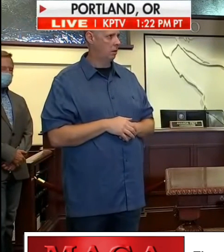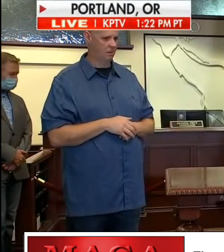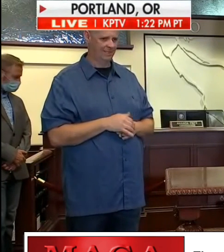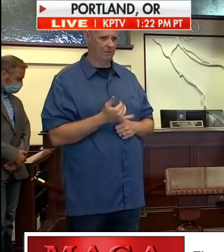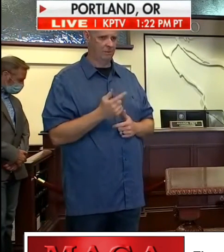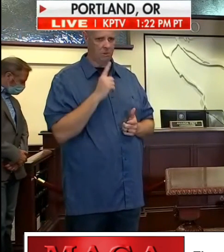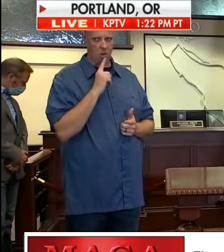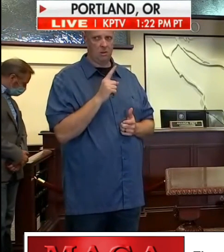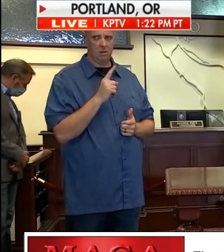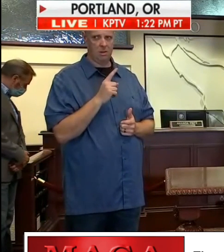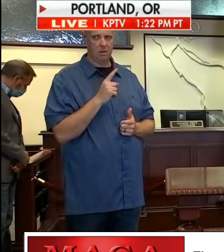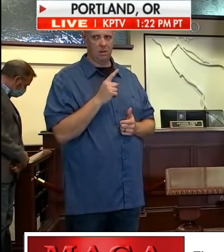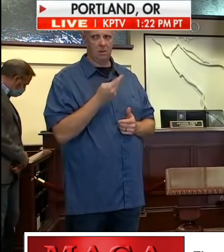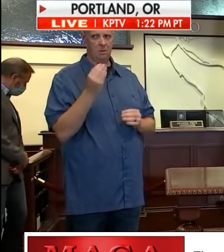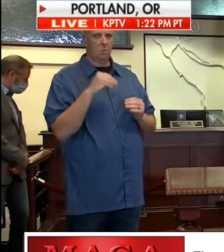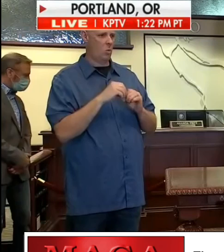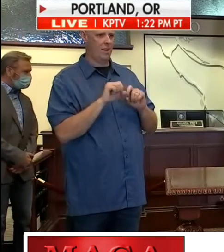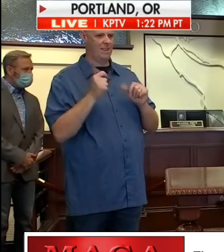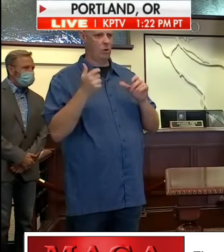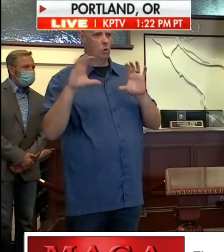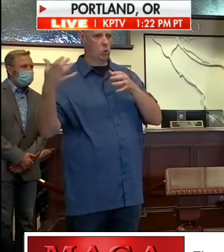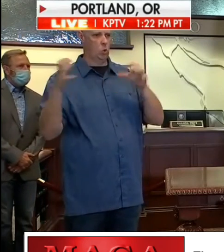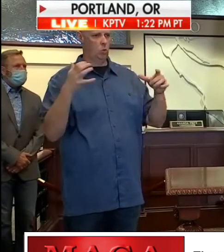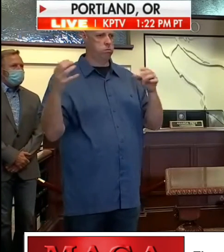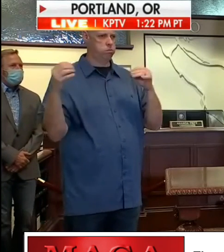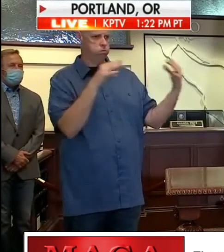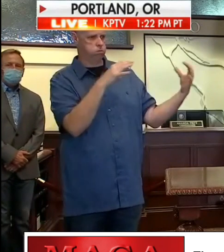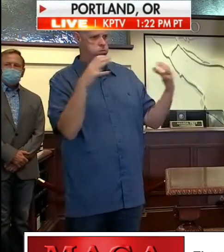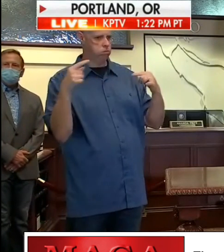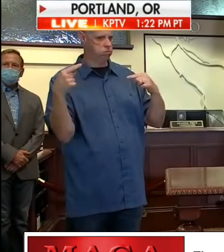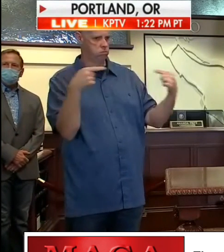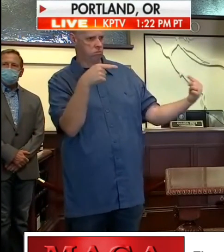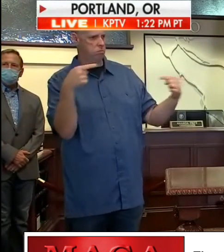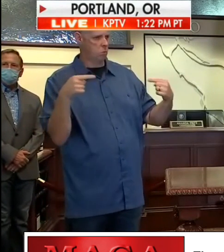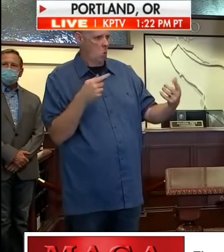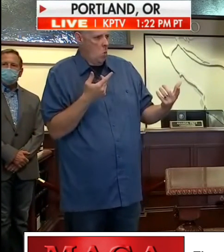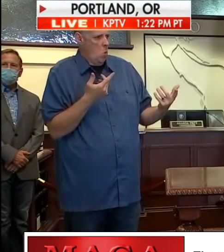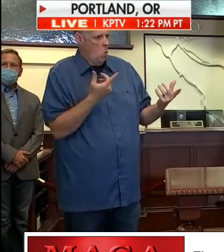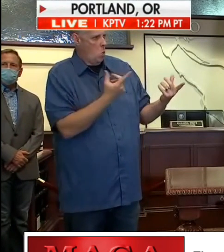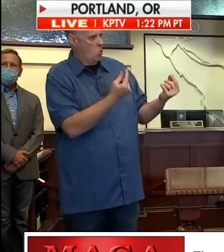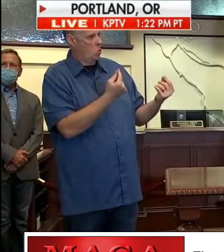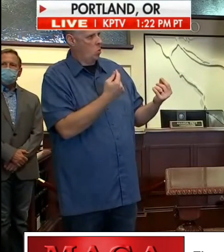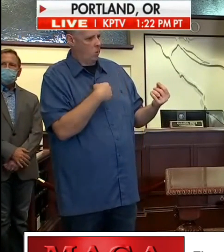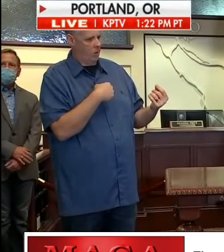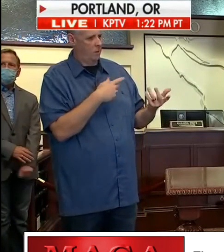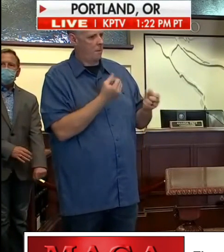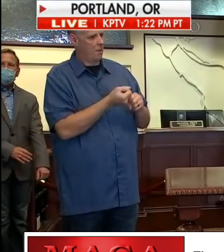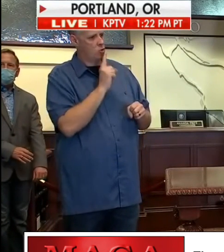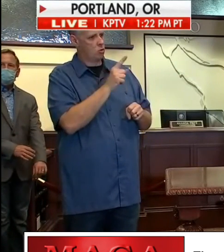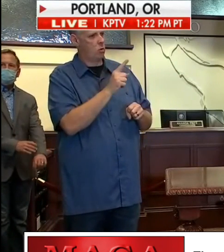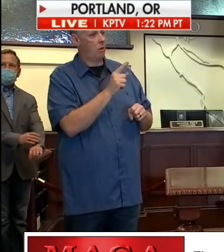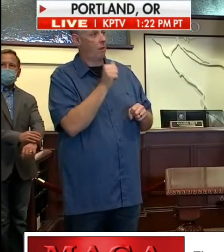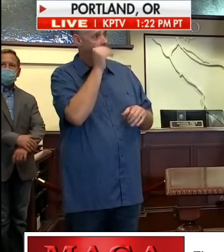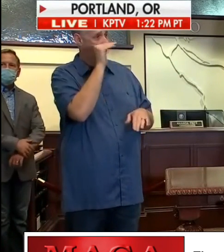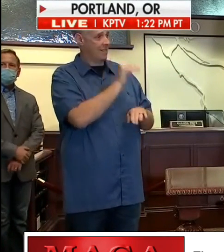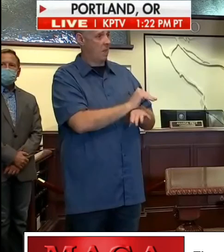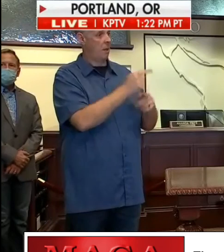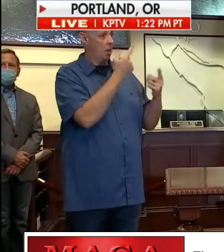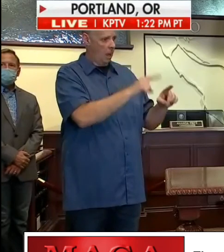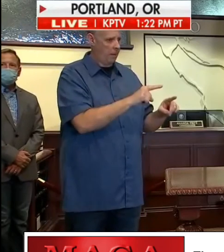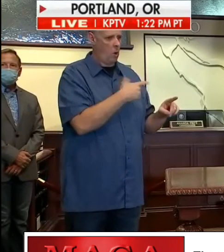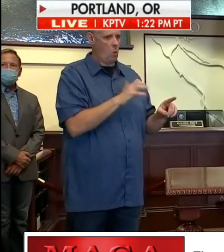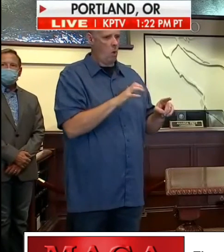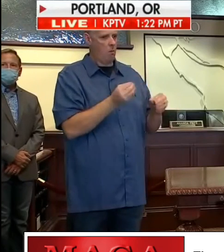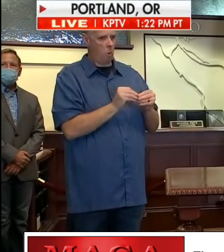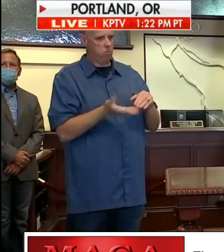with counter groups. What are you going to do to keep the same thing that happened last night from not escalating